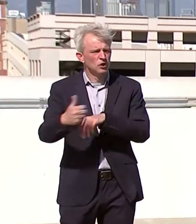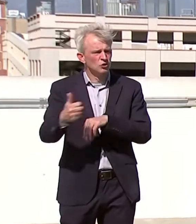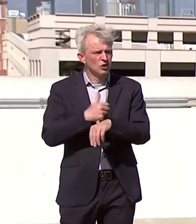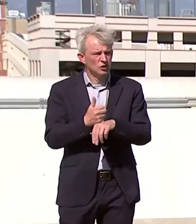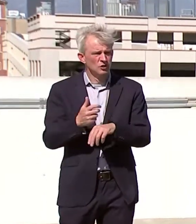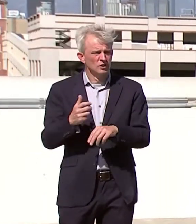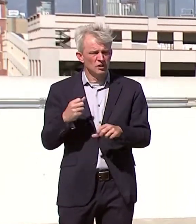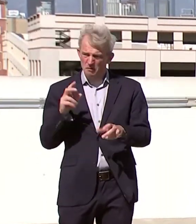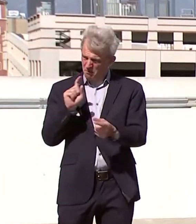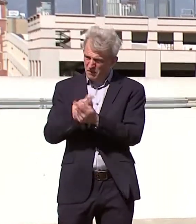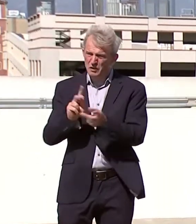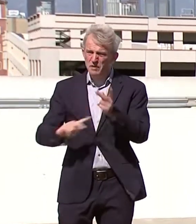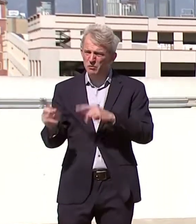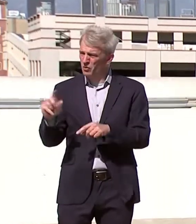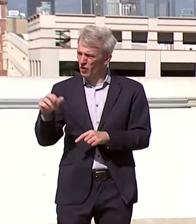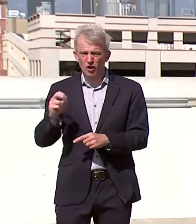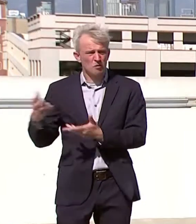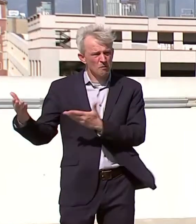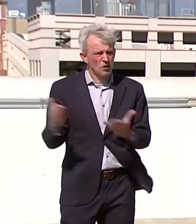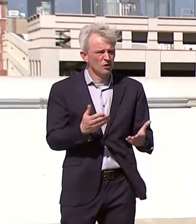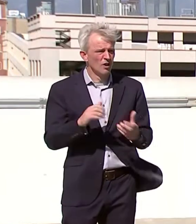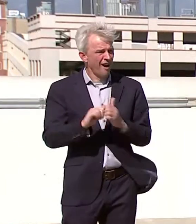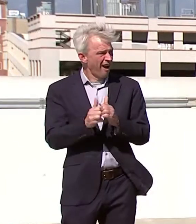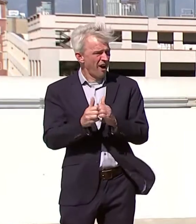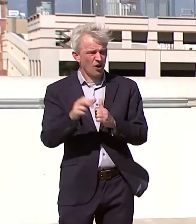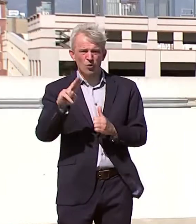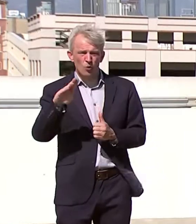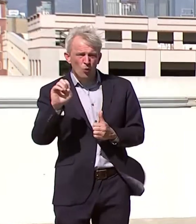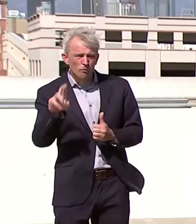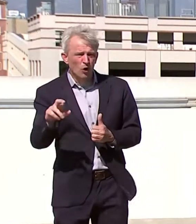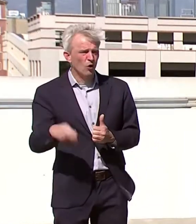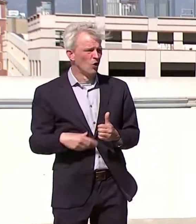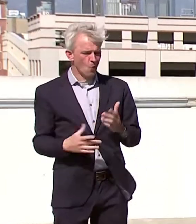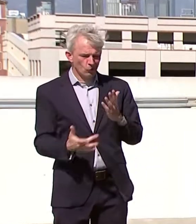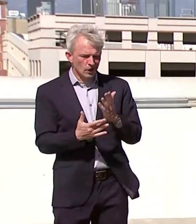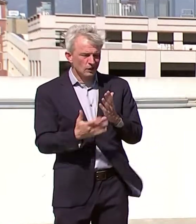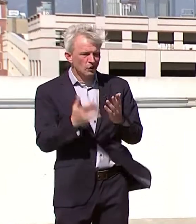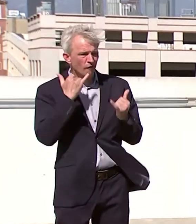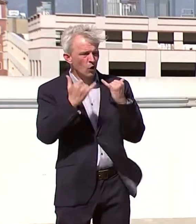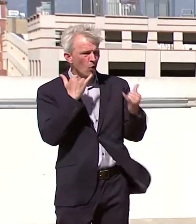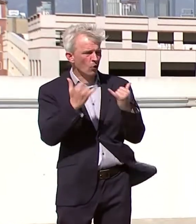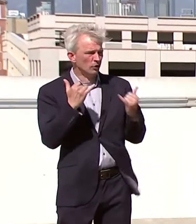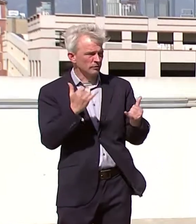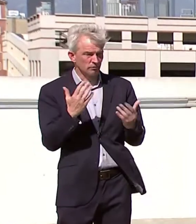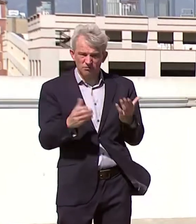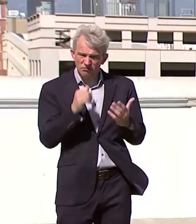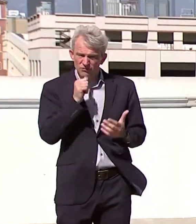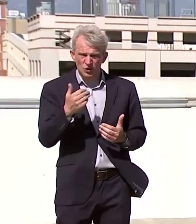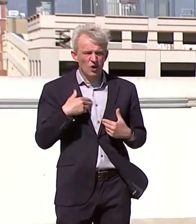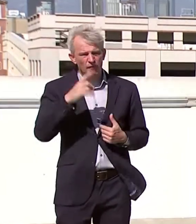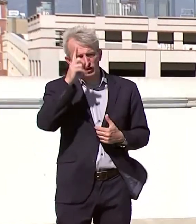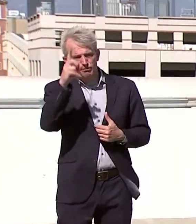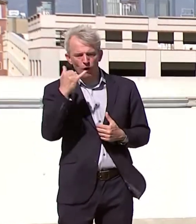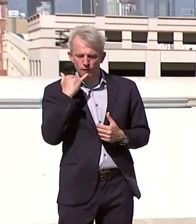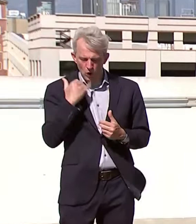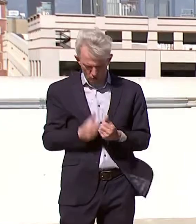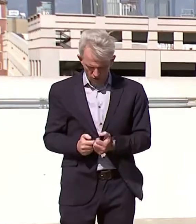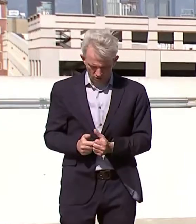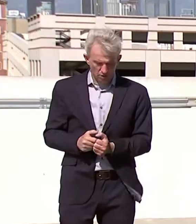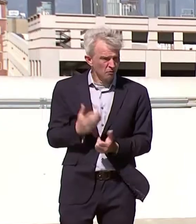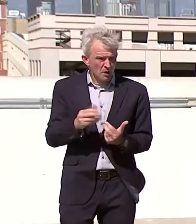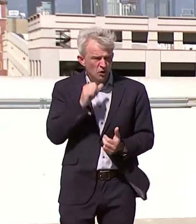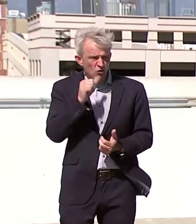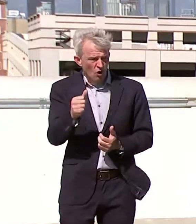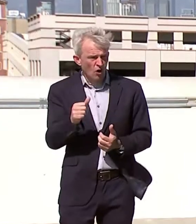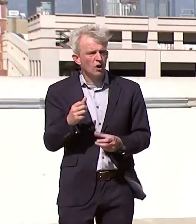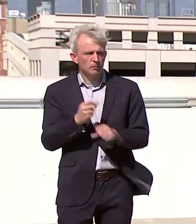like we have here through Uber, through technology where we're phone banking people who might not have a smartphone or a computer connection and taking care of